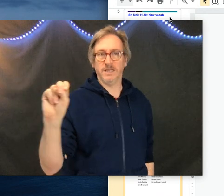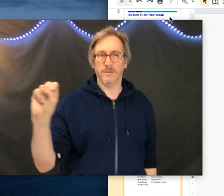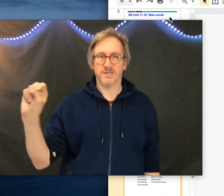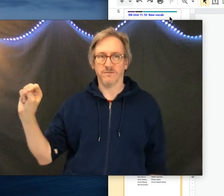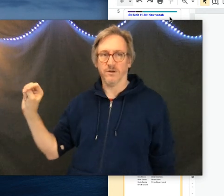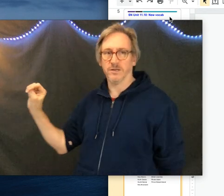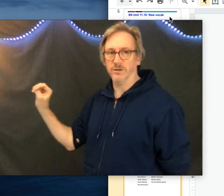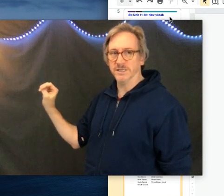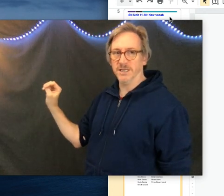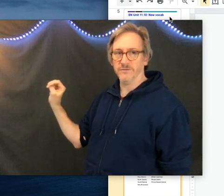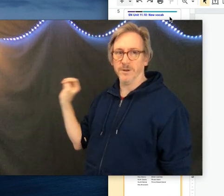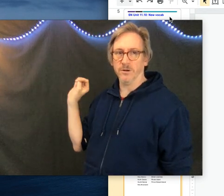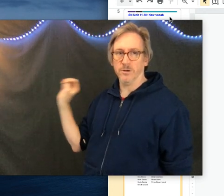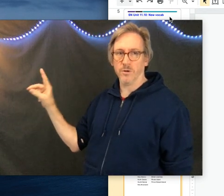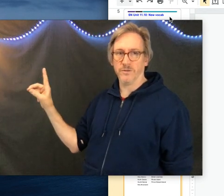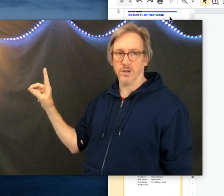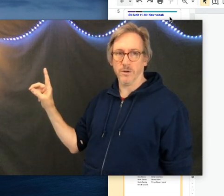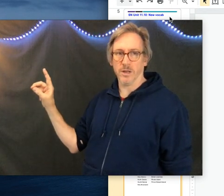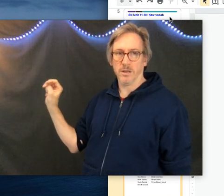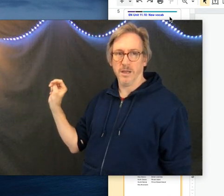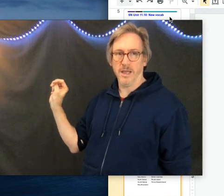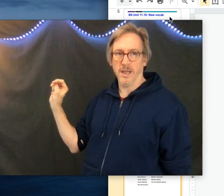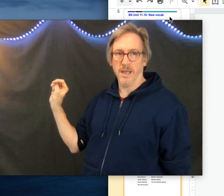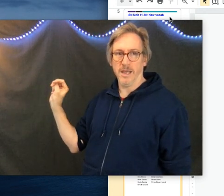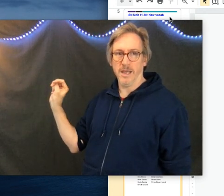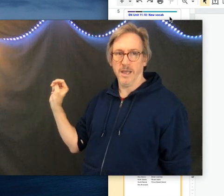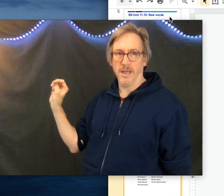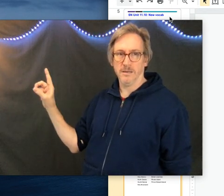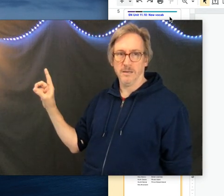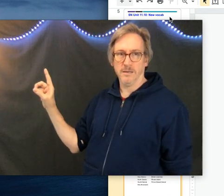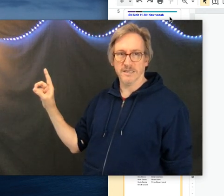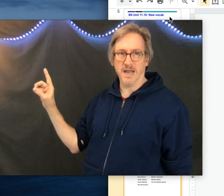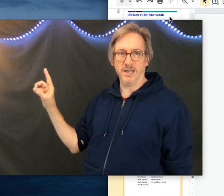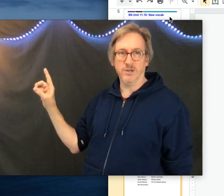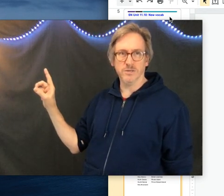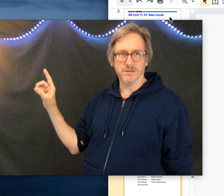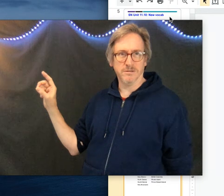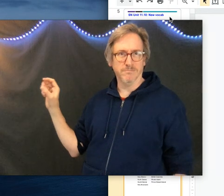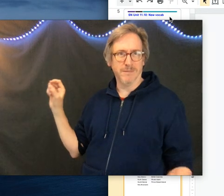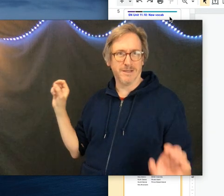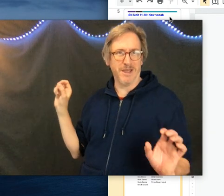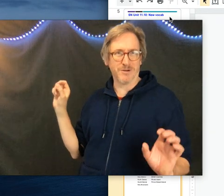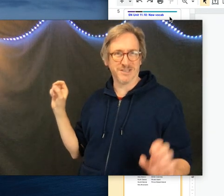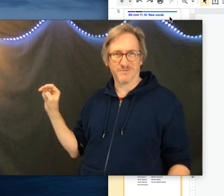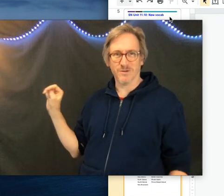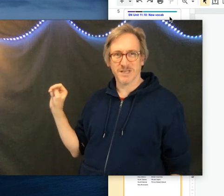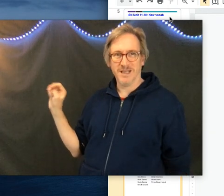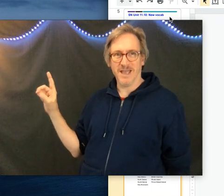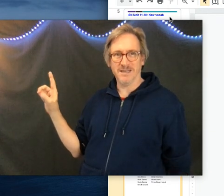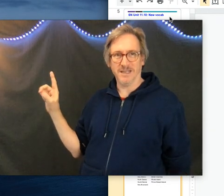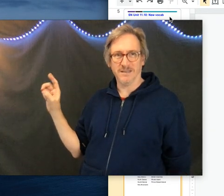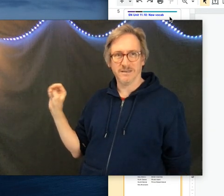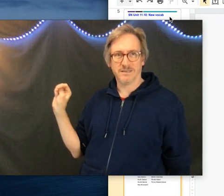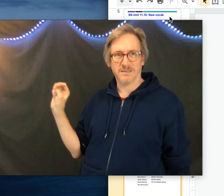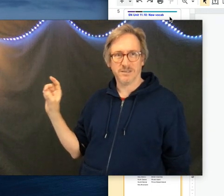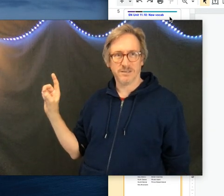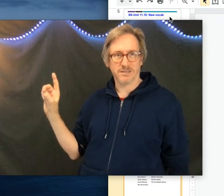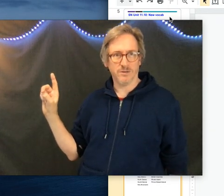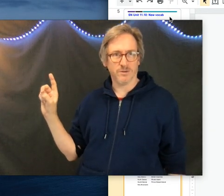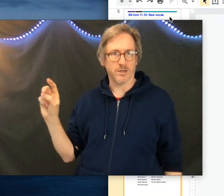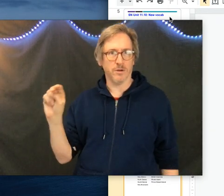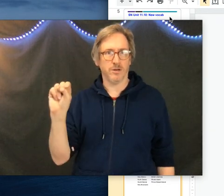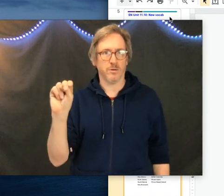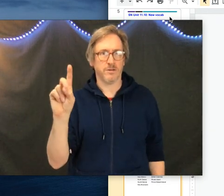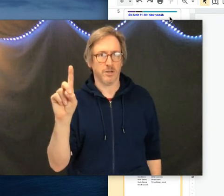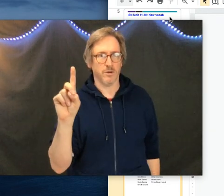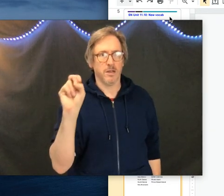moves a little bit to the front. You can see it from here. North Dakota. ND. It's not huge, and my camera just froze. ND.